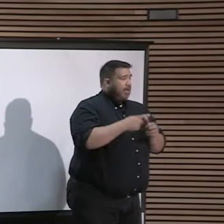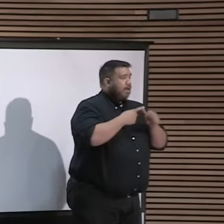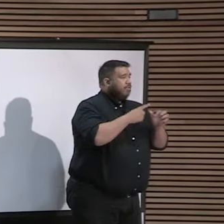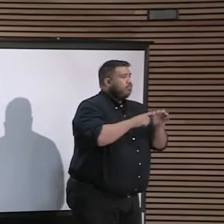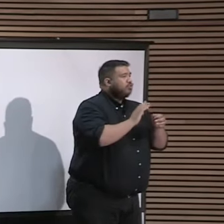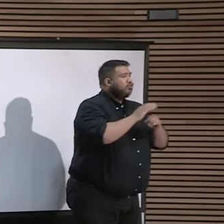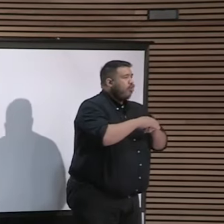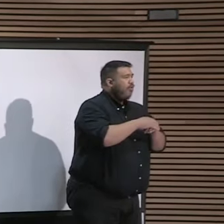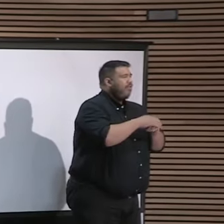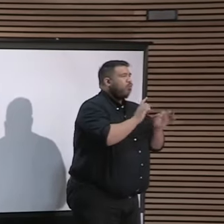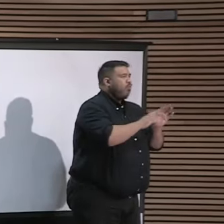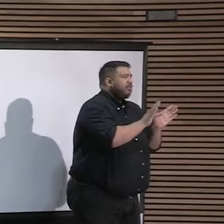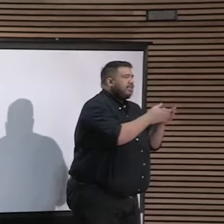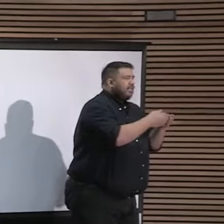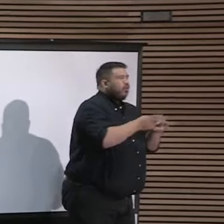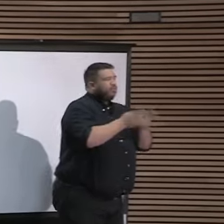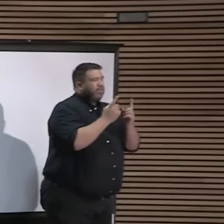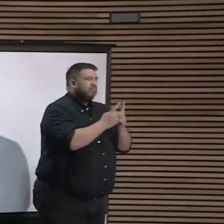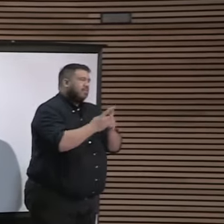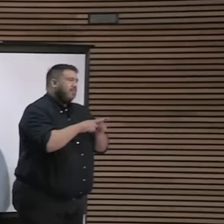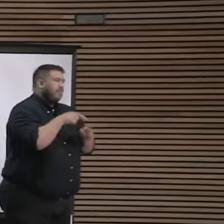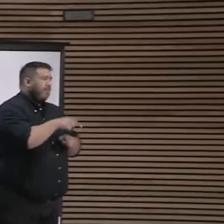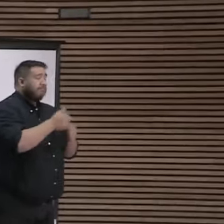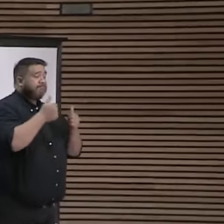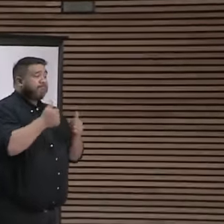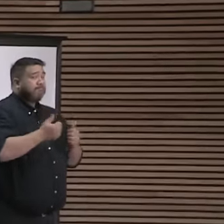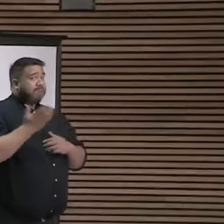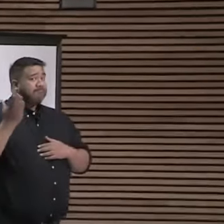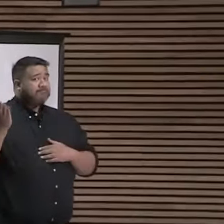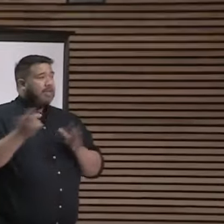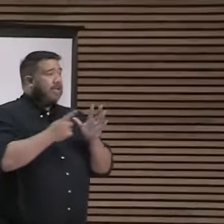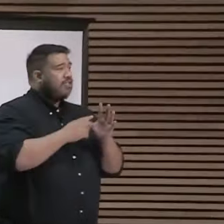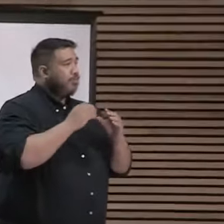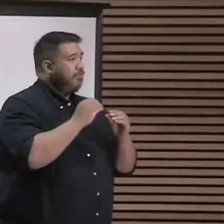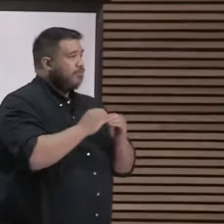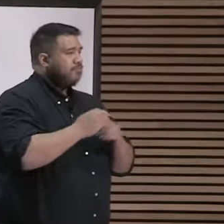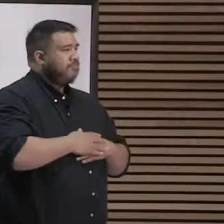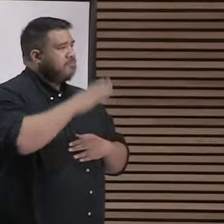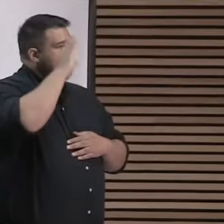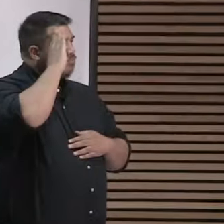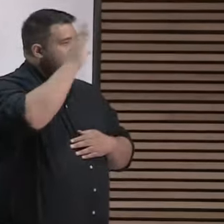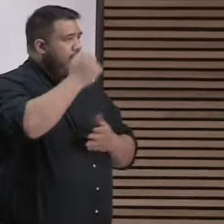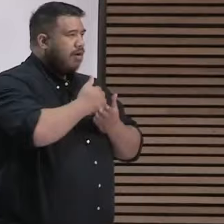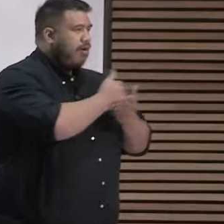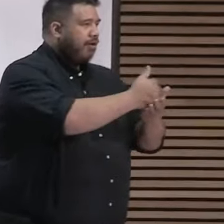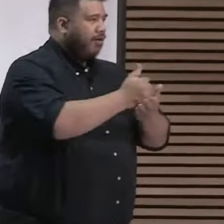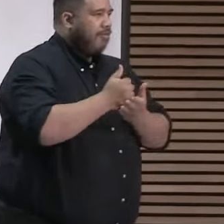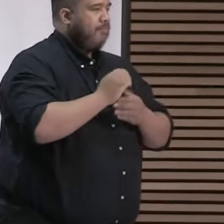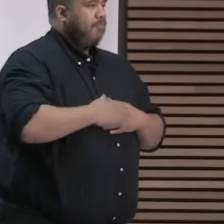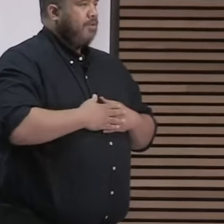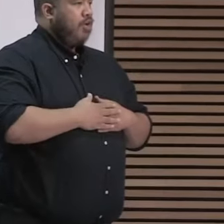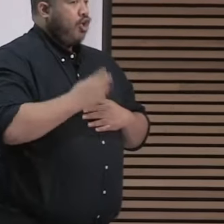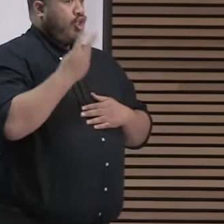quarantine facilities. So, Director General, I'll hand over to you. Thank you, Minister. Kia ora koutou katoa. So there are 13